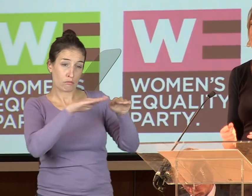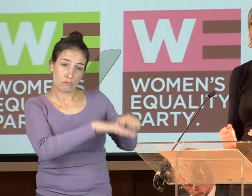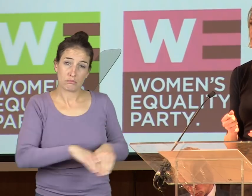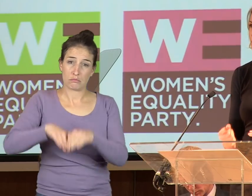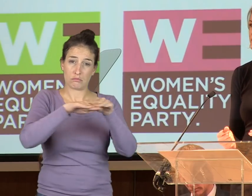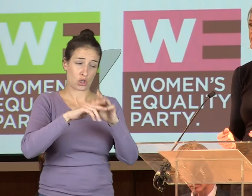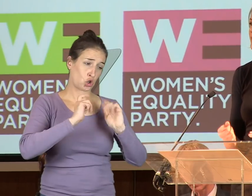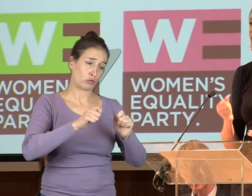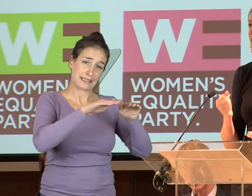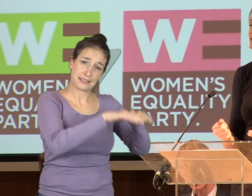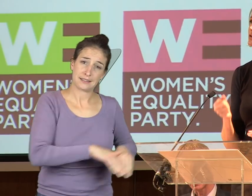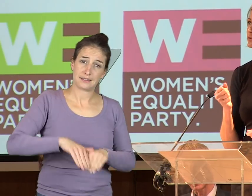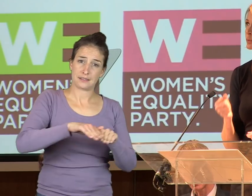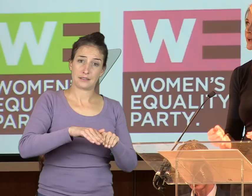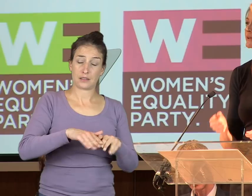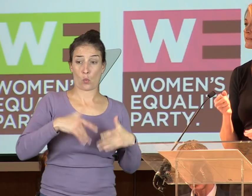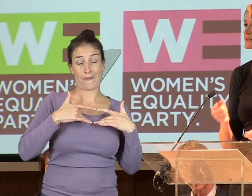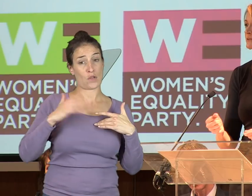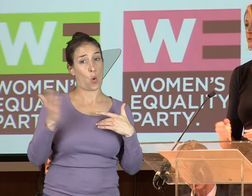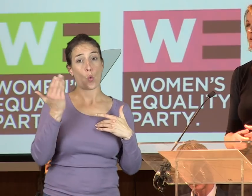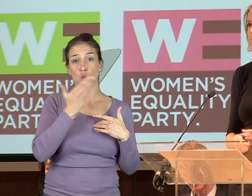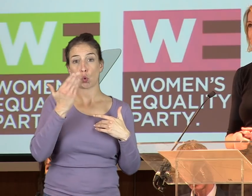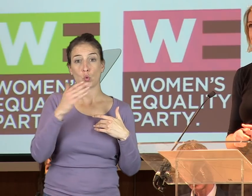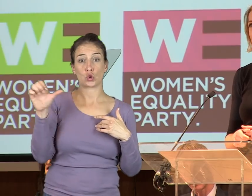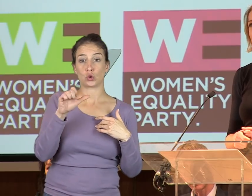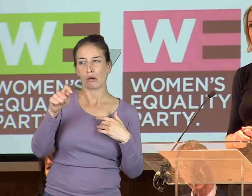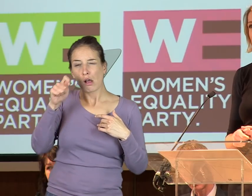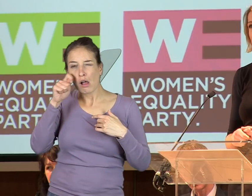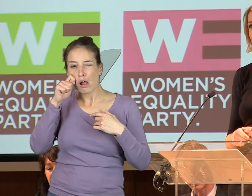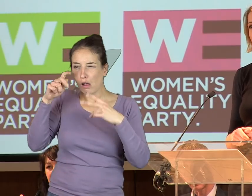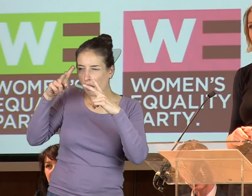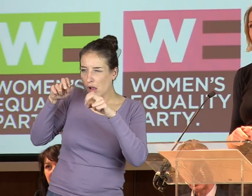teach gender equality and on the way they deliver it.